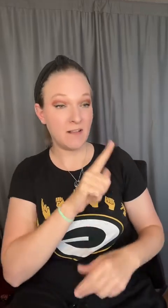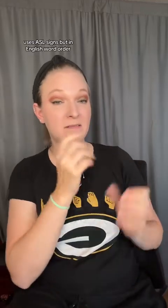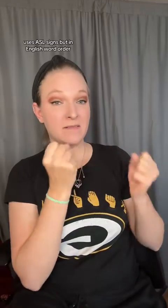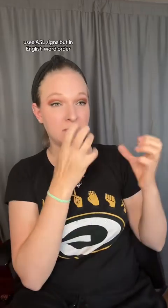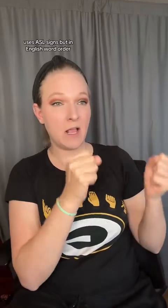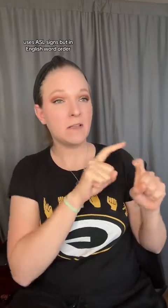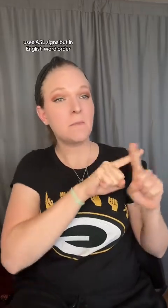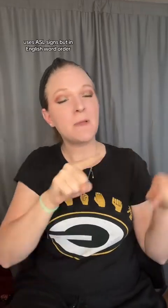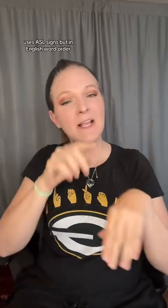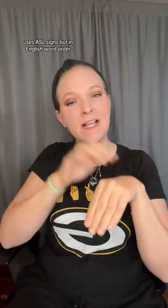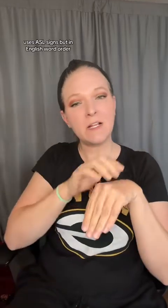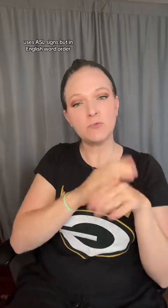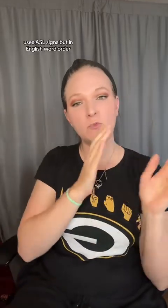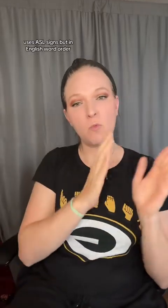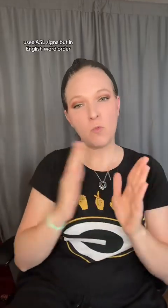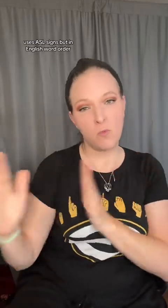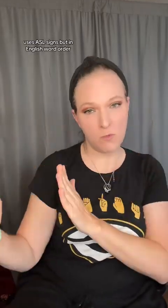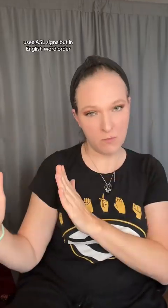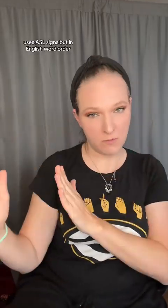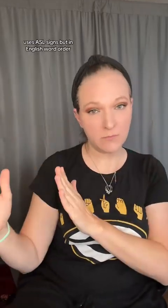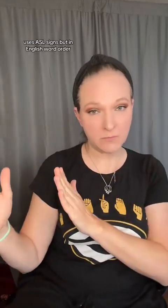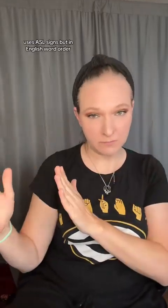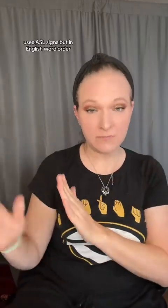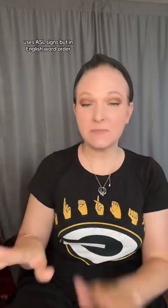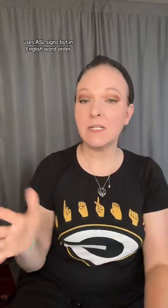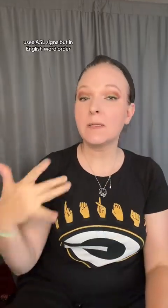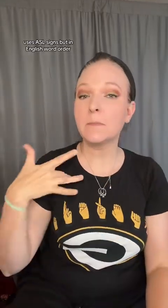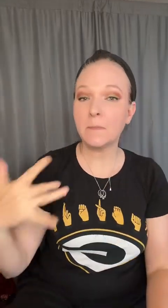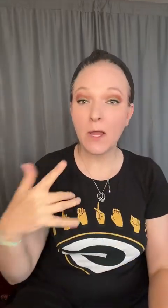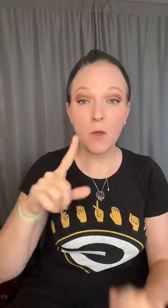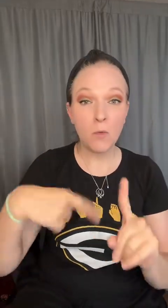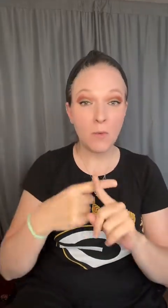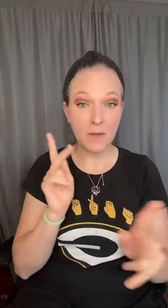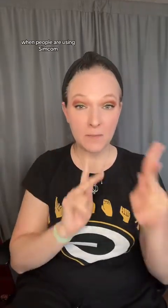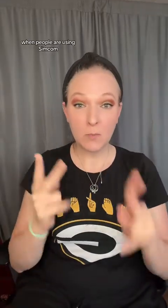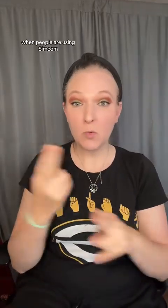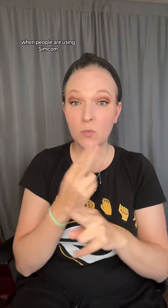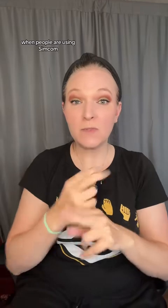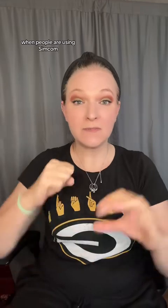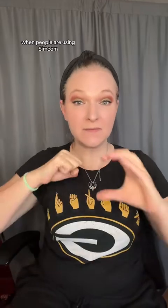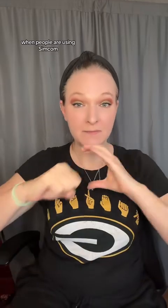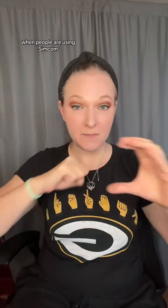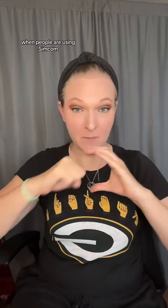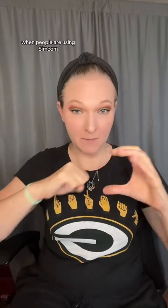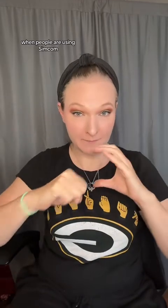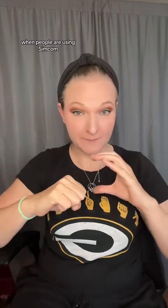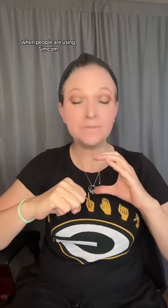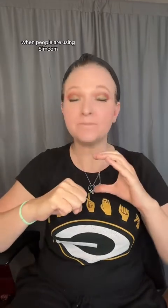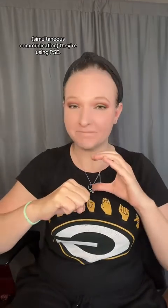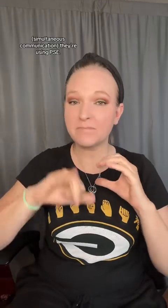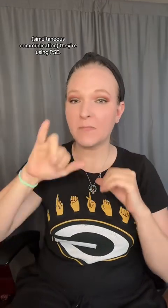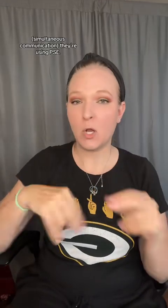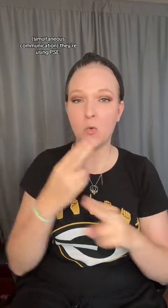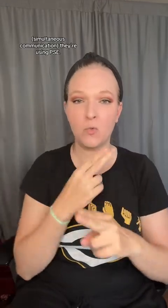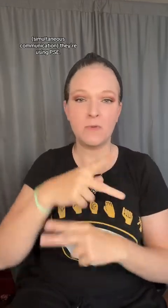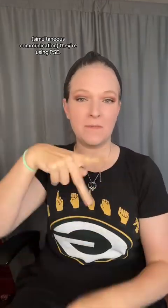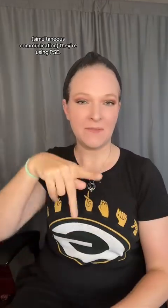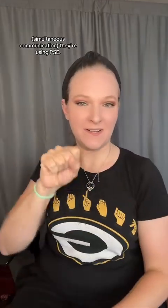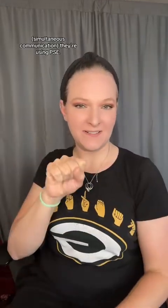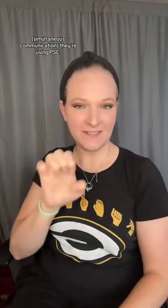uses ASL signs, but in English word order. When people are using SIMCOM, simultaneous communication, they're